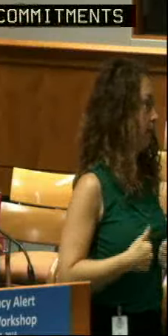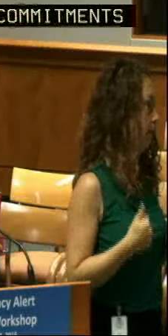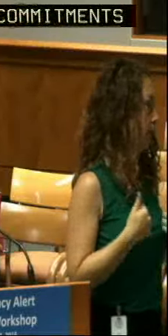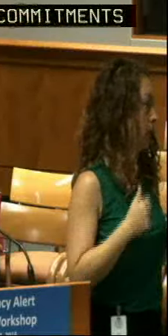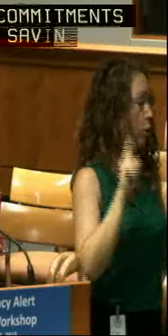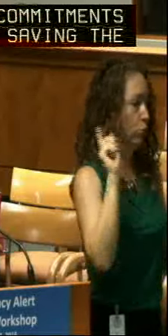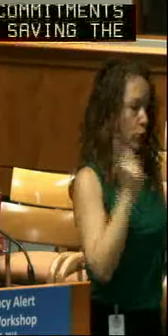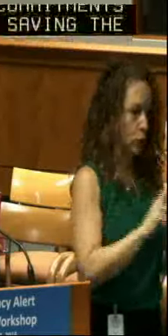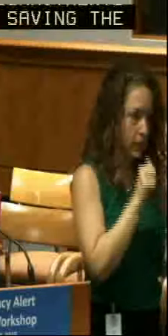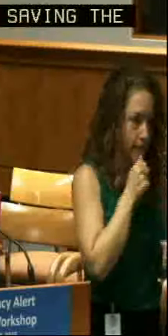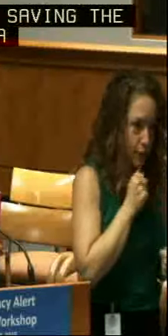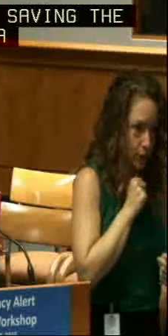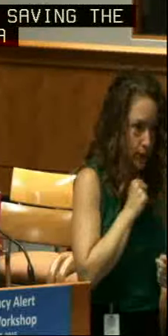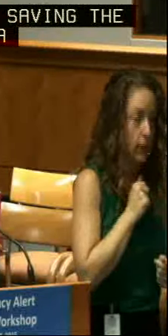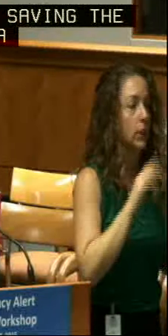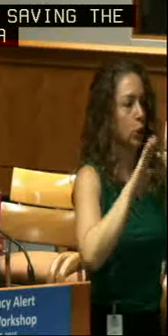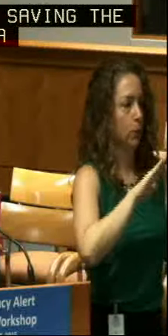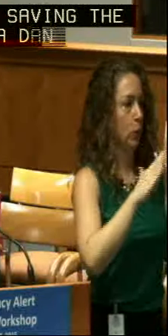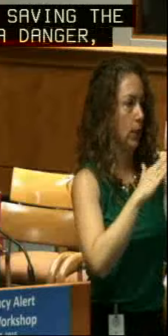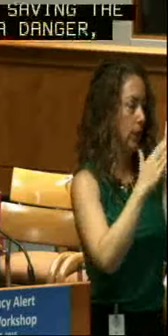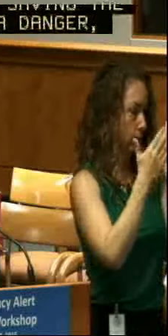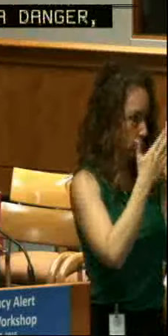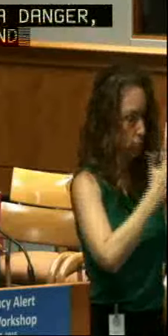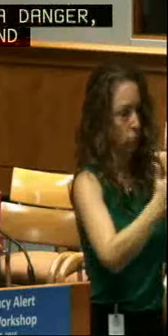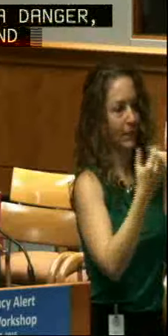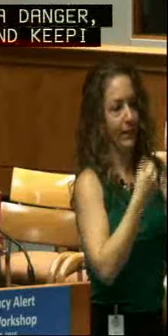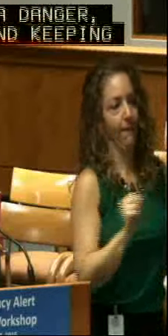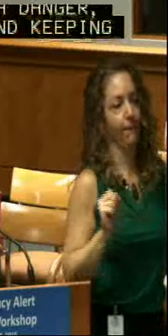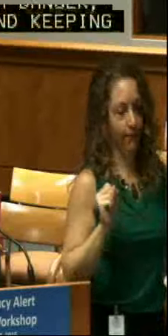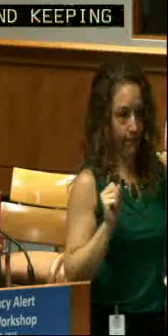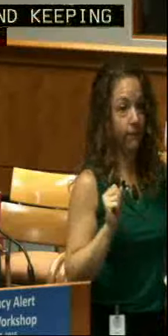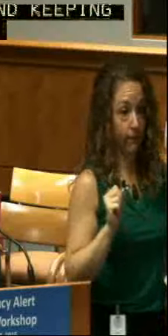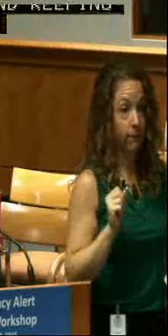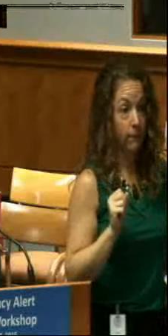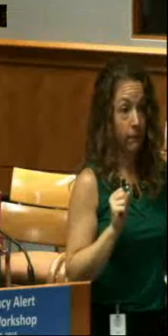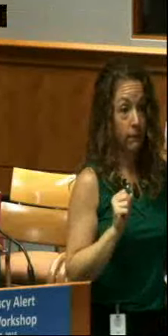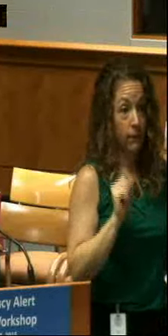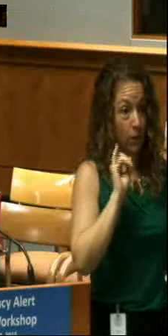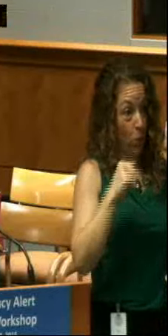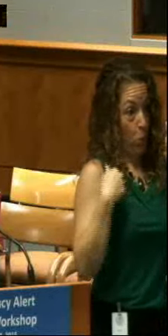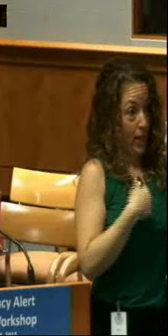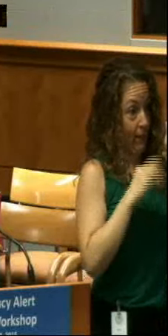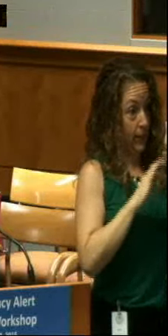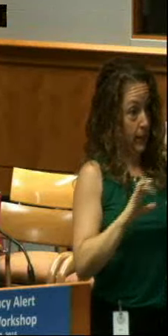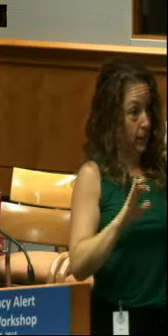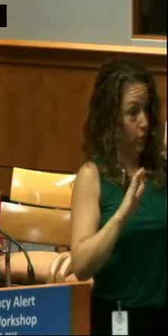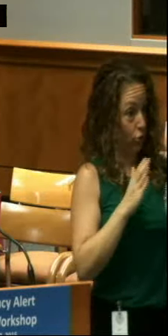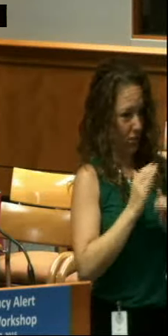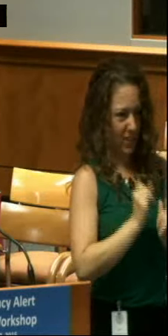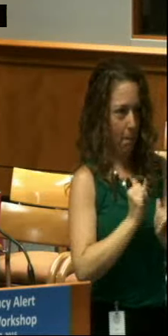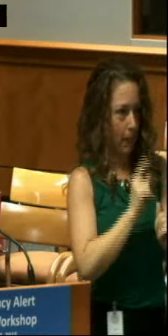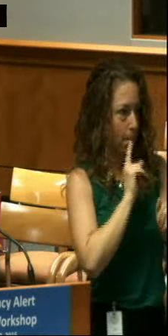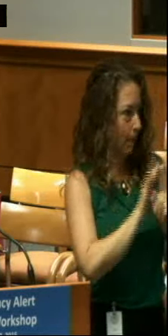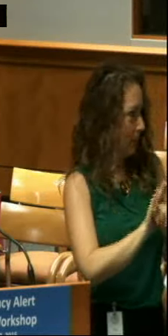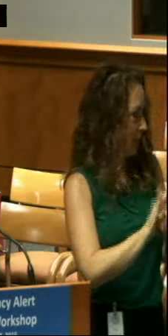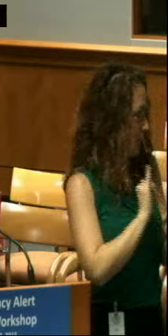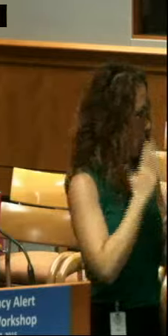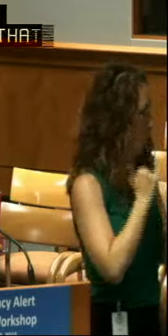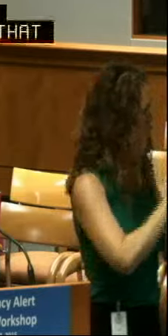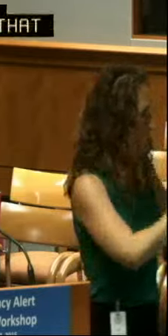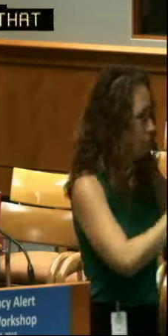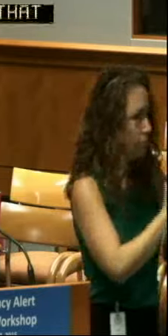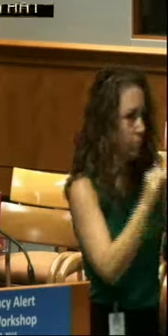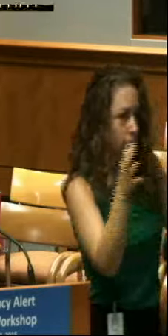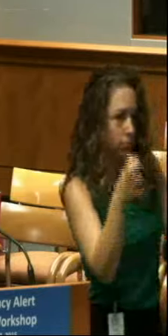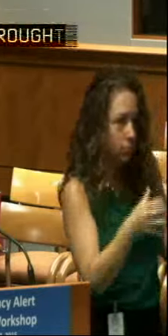safe. The Commission shares that commitment. That's why we've brought together this particular group here today in the workshop, so we can all learn from each